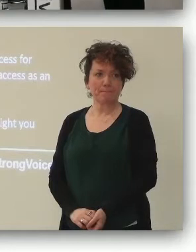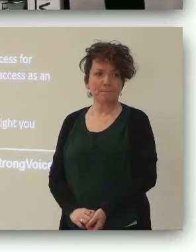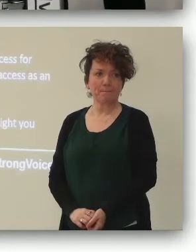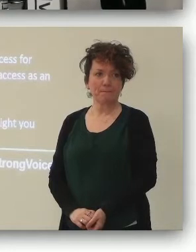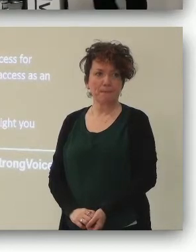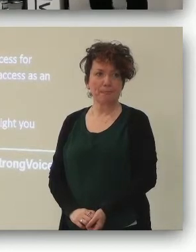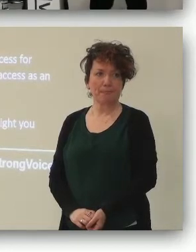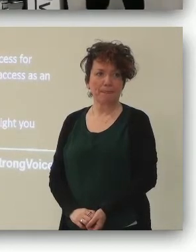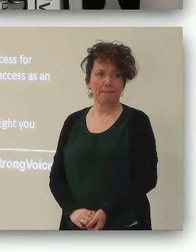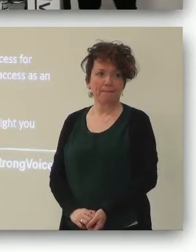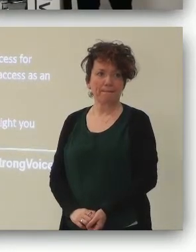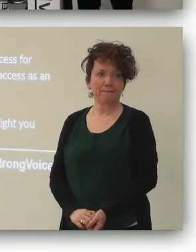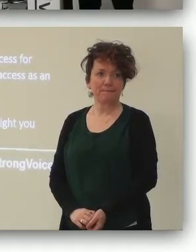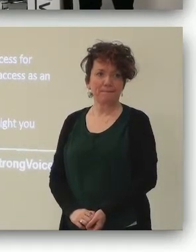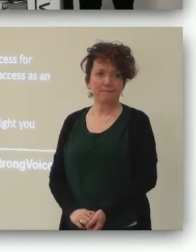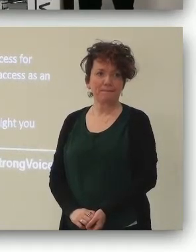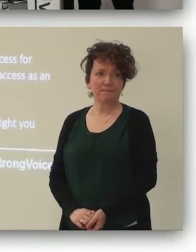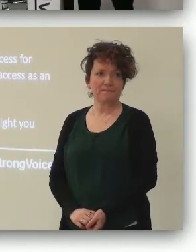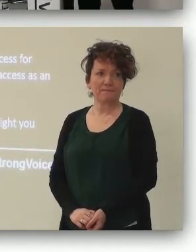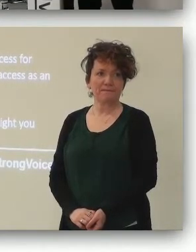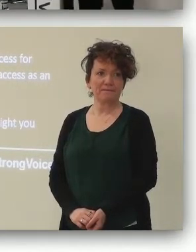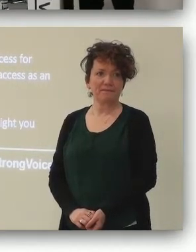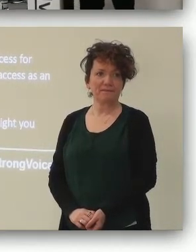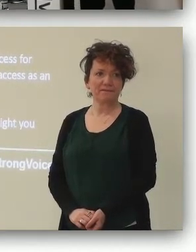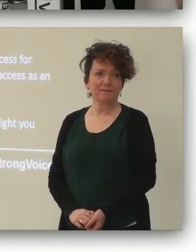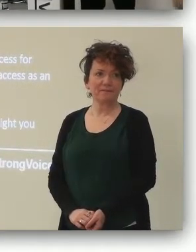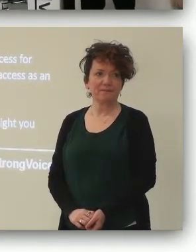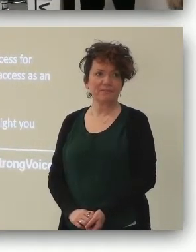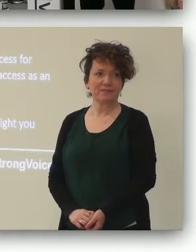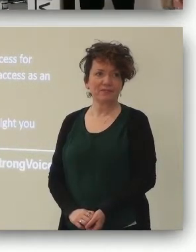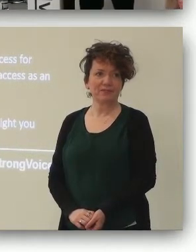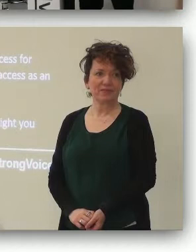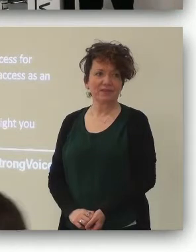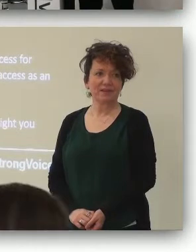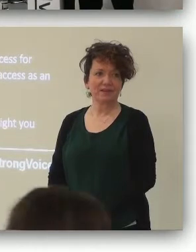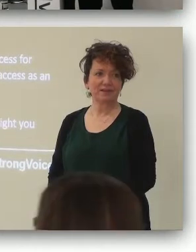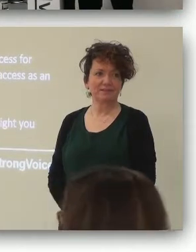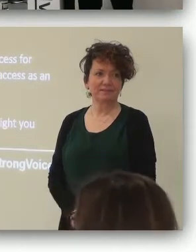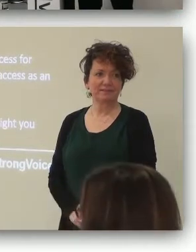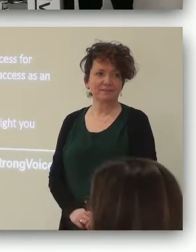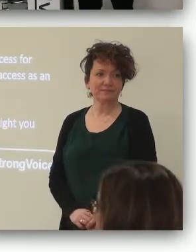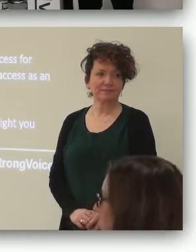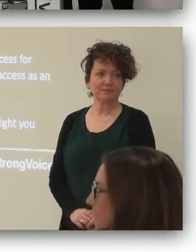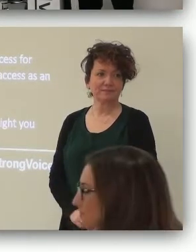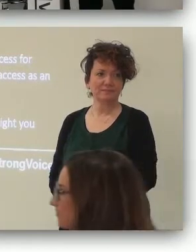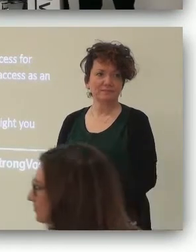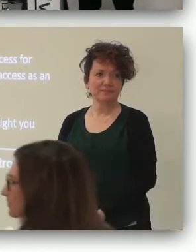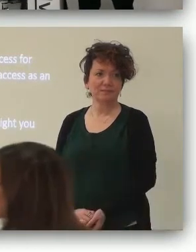I'll have to just go over that again in a sec. I can do it. I'll just tell the online audience.